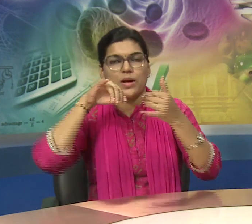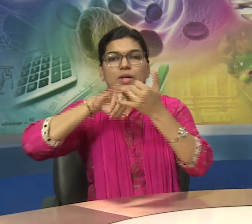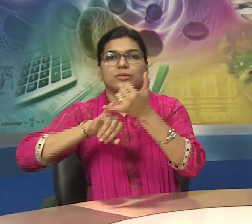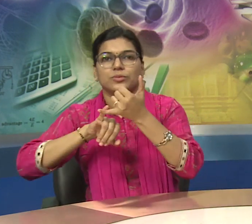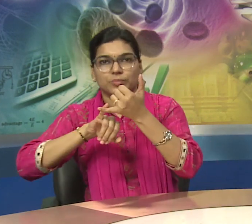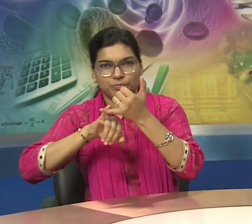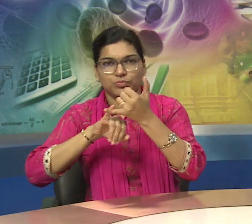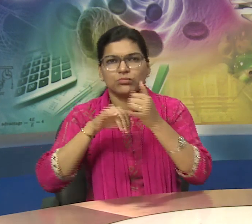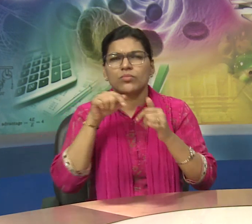BIOS.